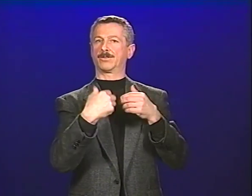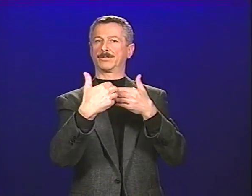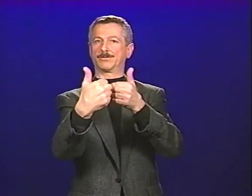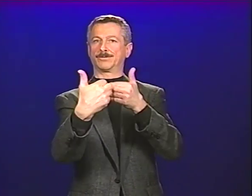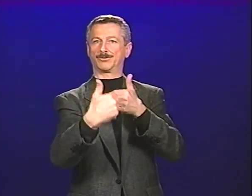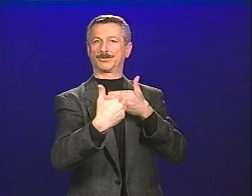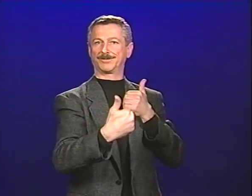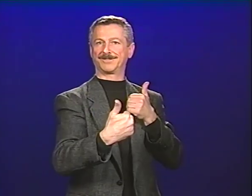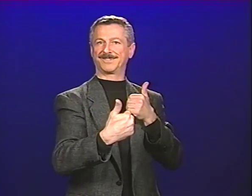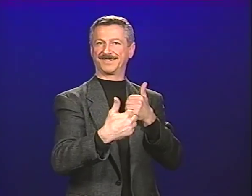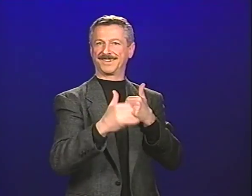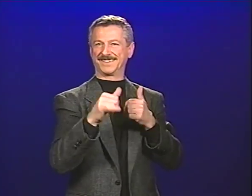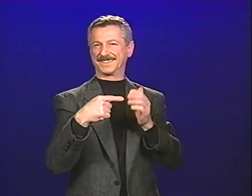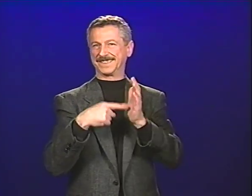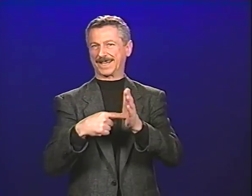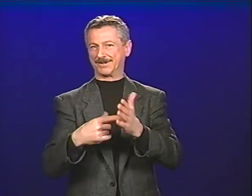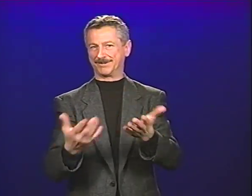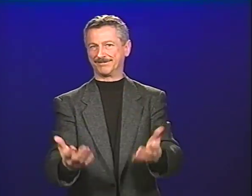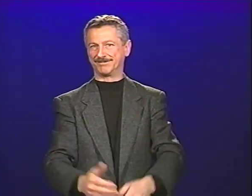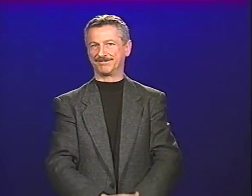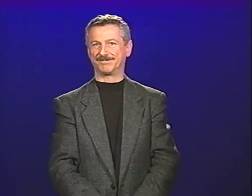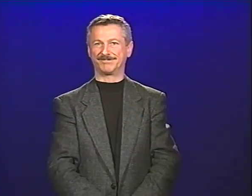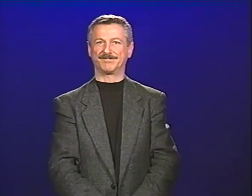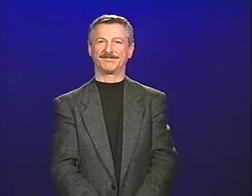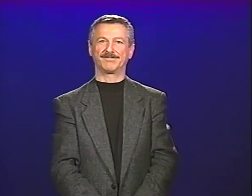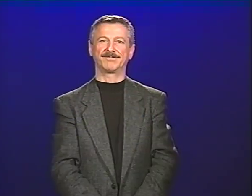That information cannot be incorporated into the verb.